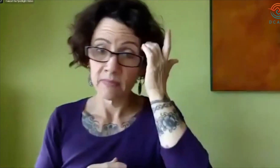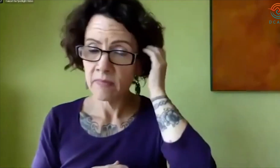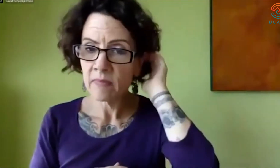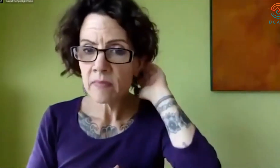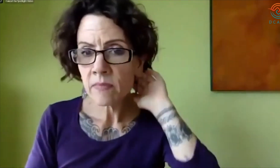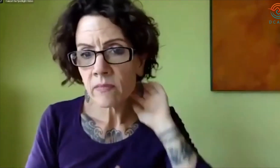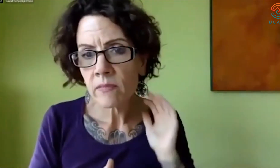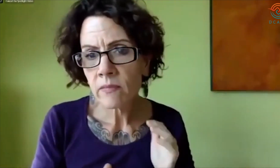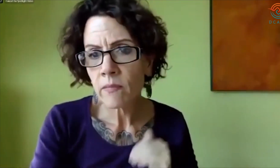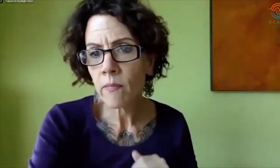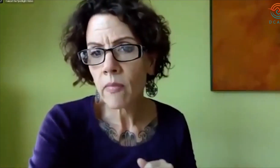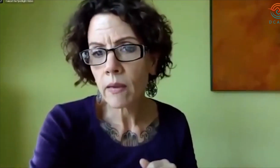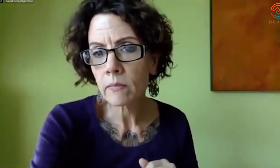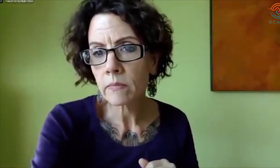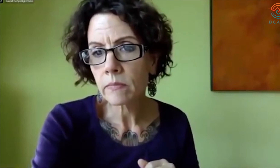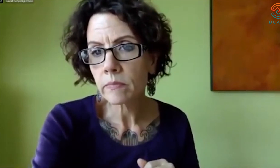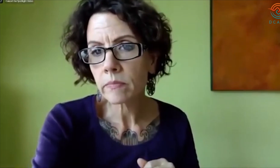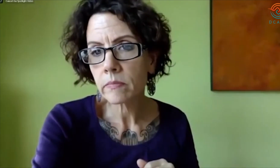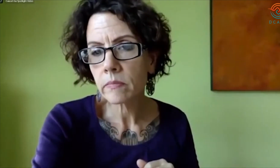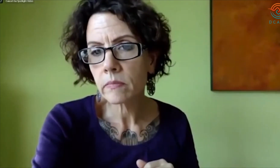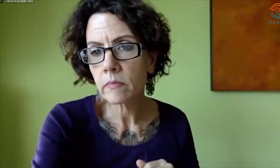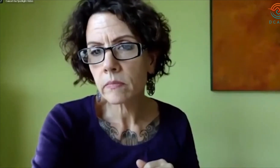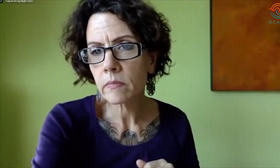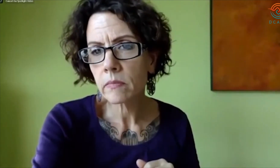especially for after you pass away.